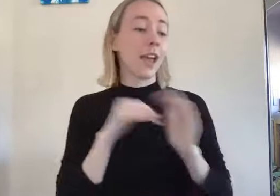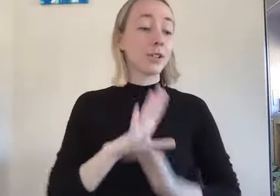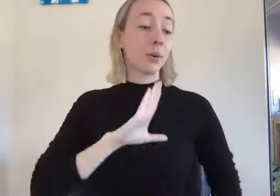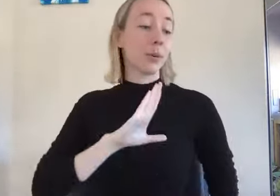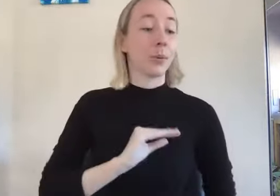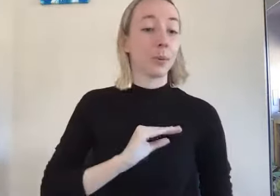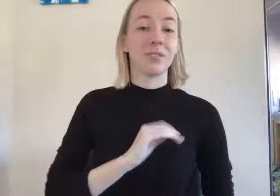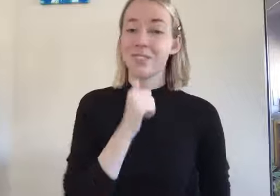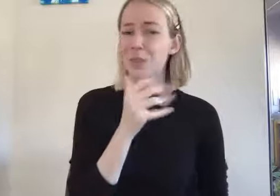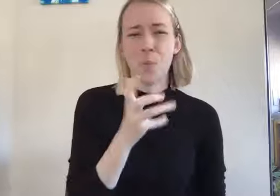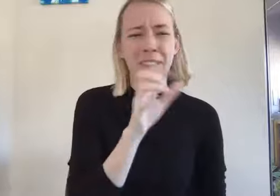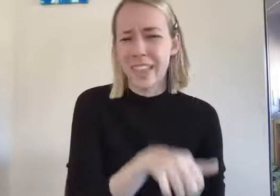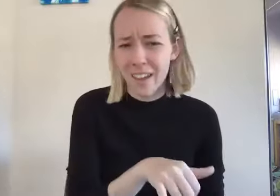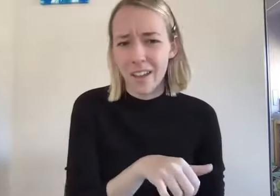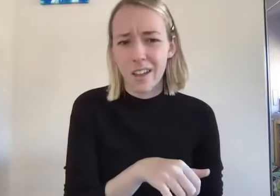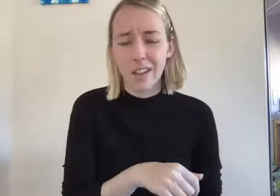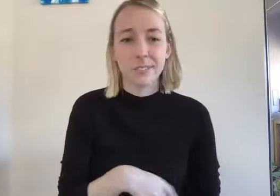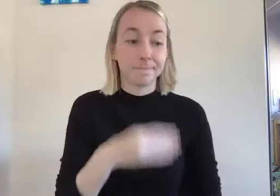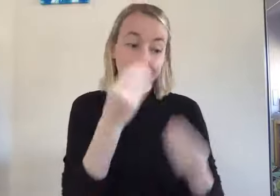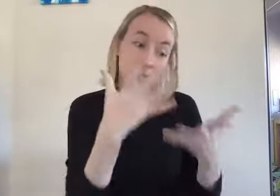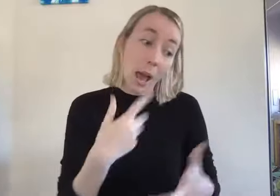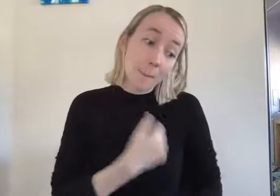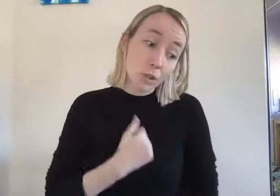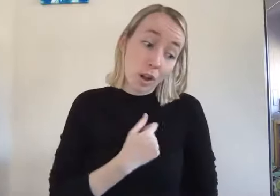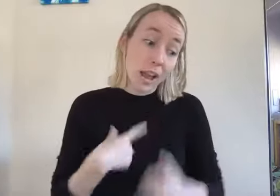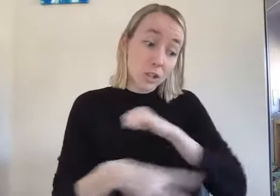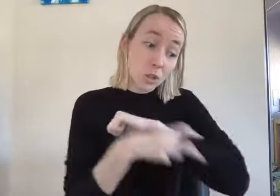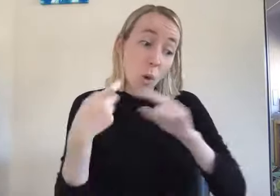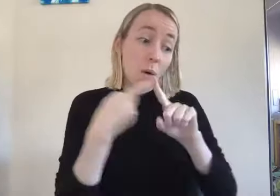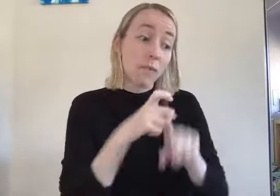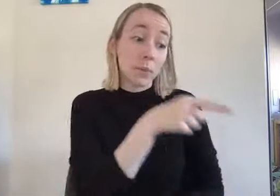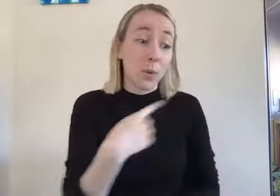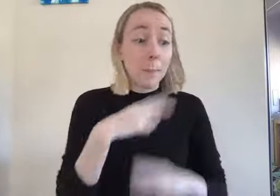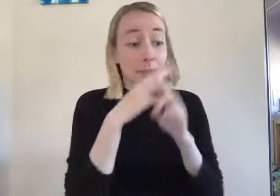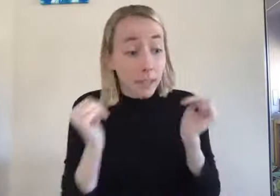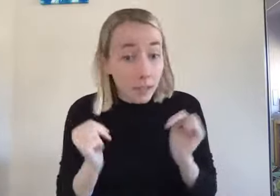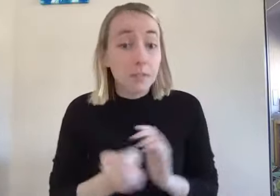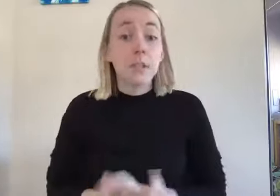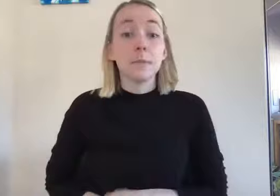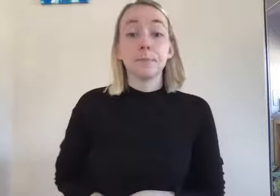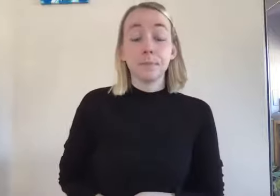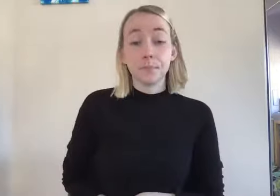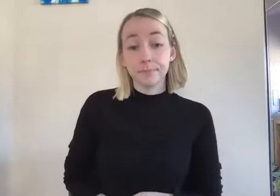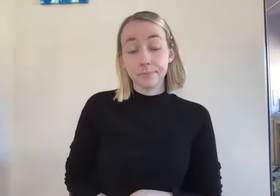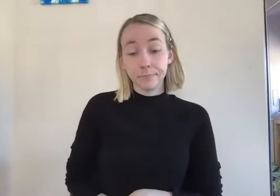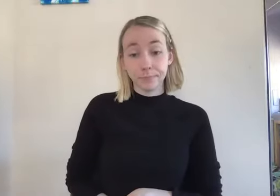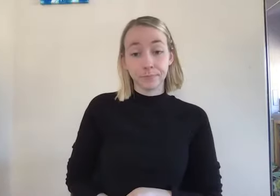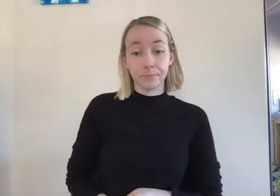want me to go in and deflate my ego by saying I was a little sneak thief who stole from you for the last 10 years and I need to pay you